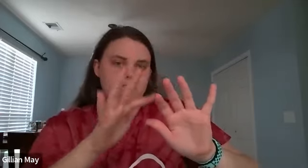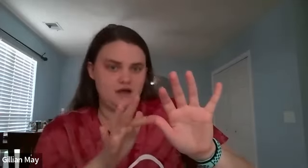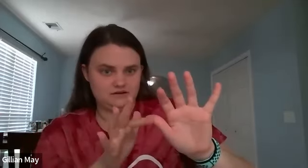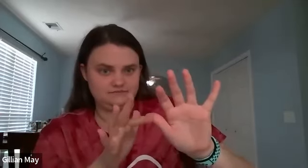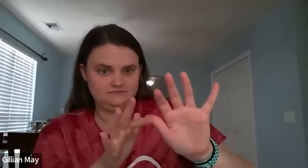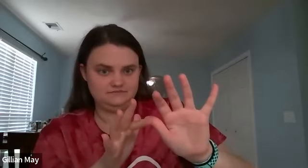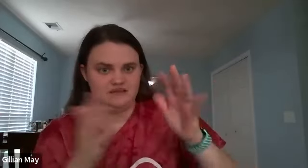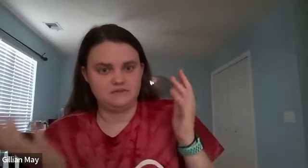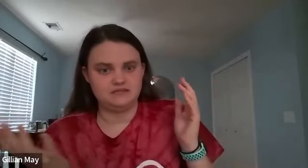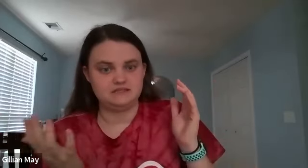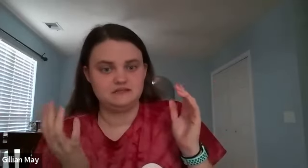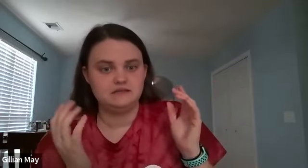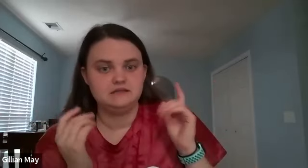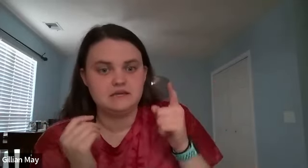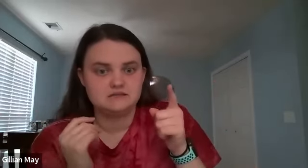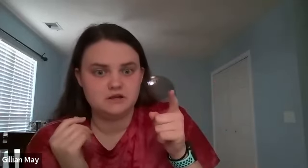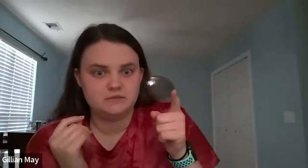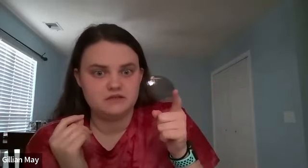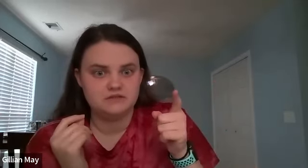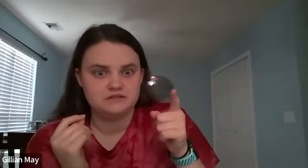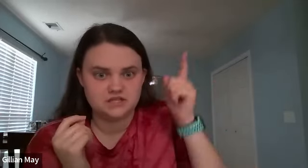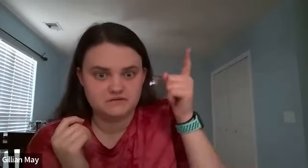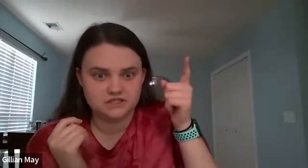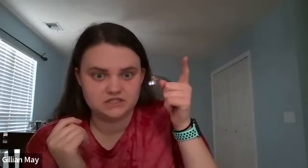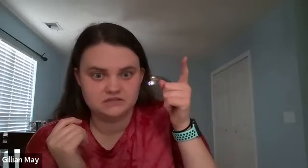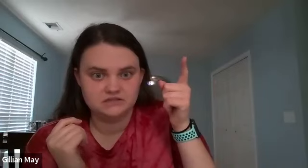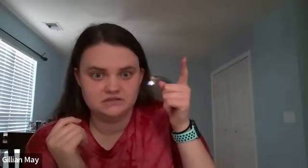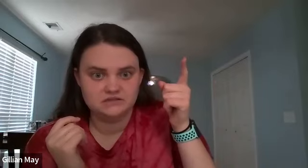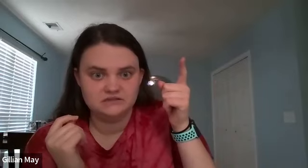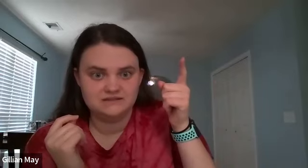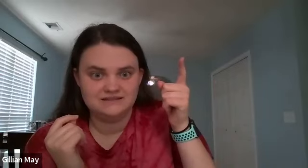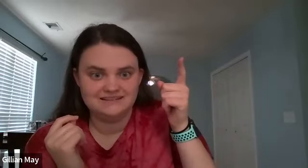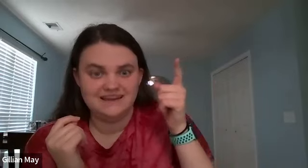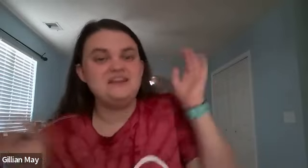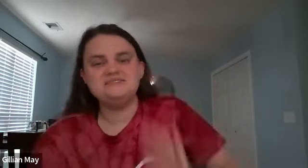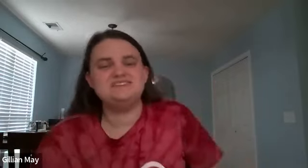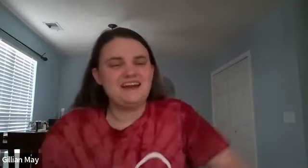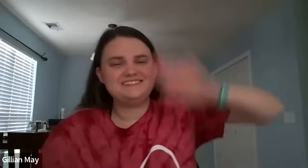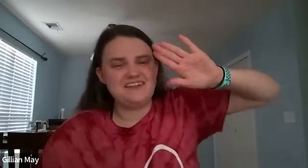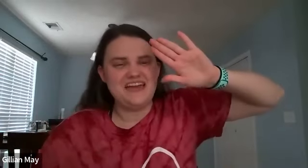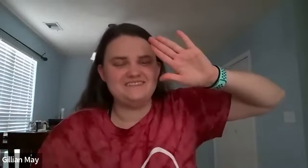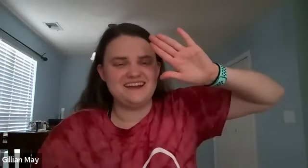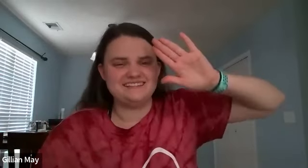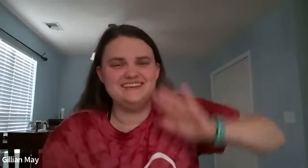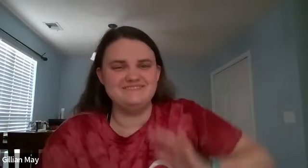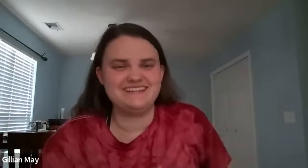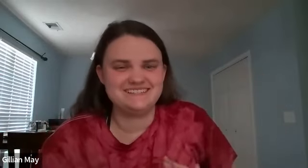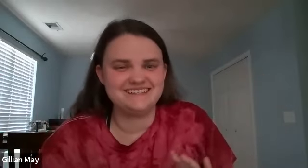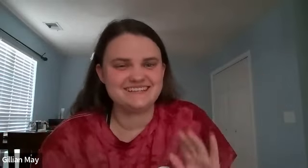back, if that makes sense. Yes, Mary Beth, did you have a question? No, sorry, I saw the hand raised and my instinct is